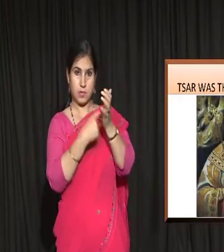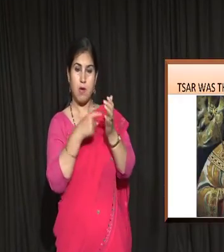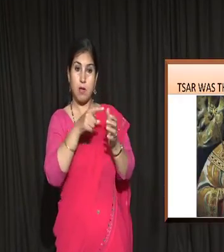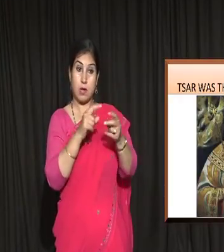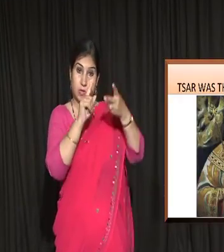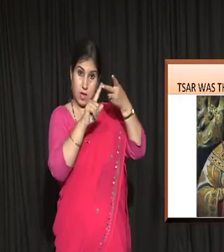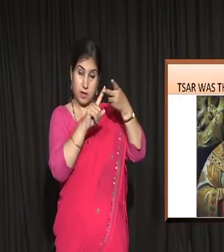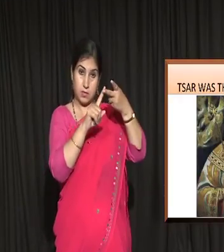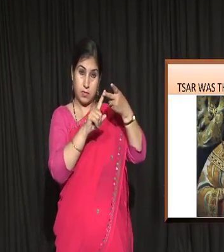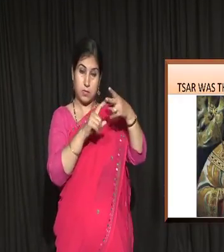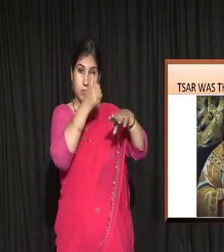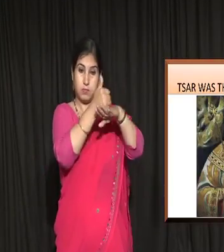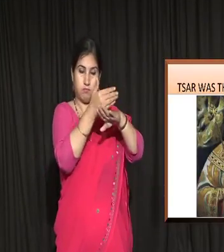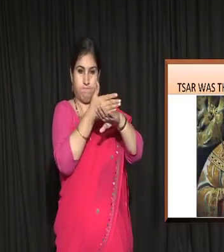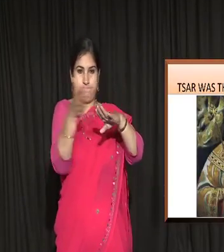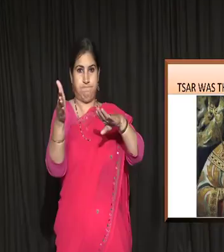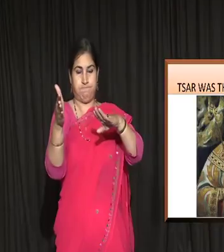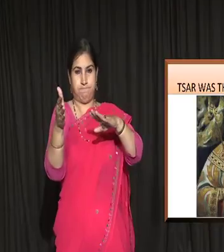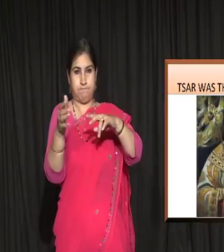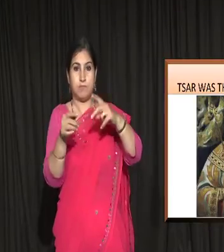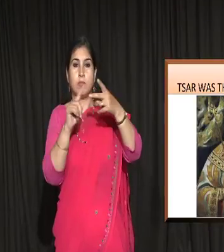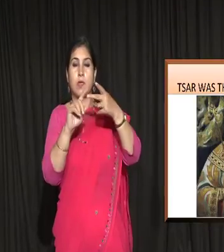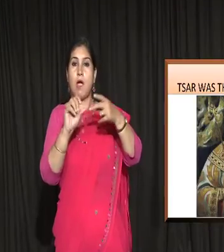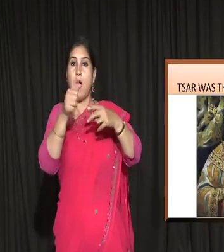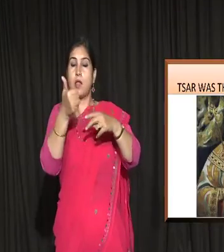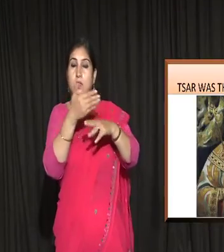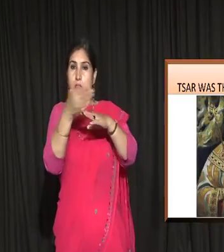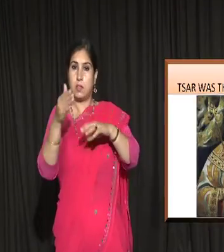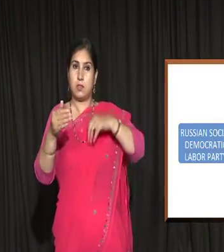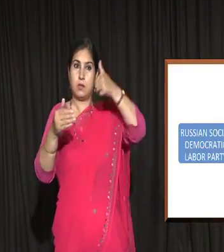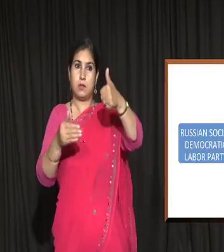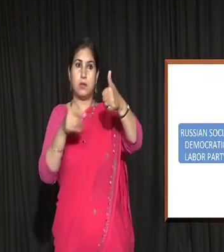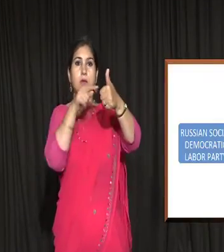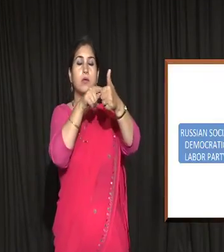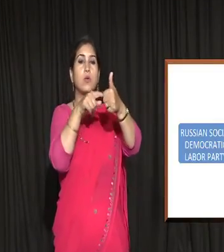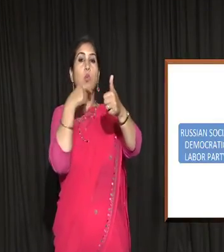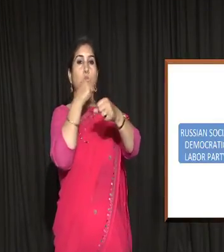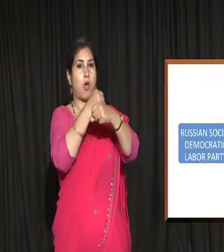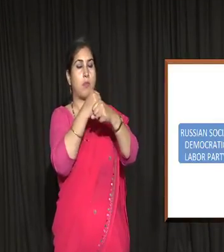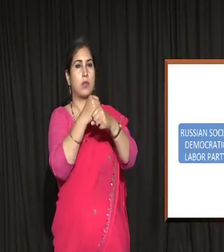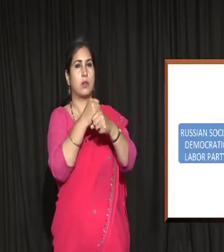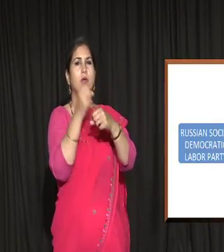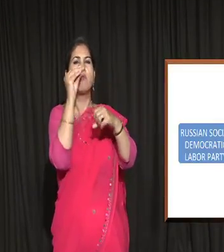removed, and in his place a temporary government was